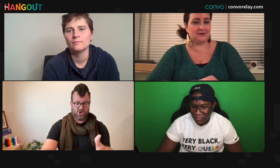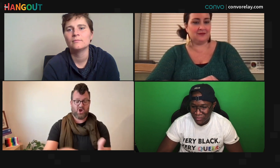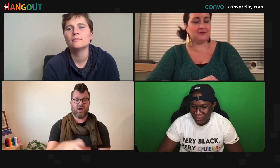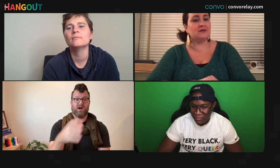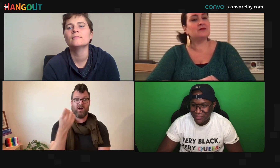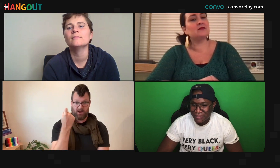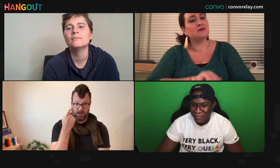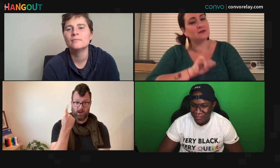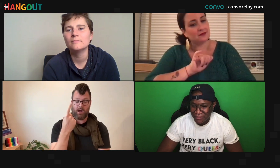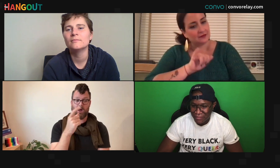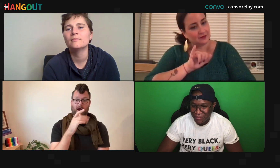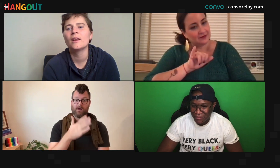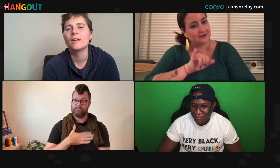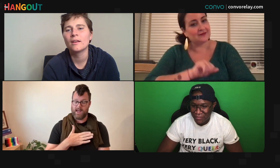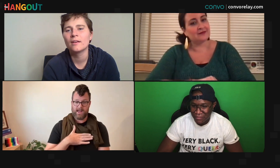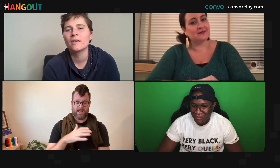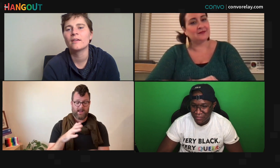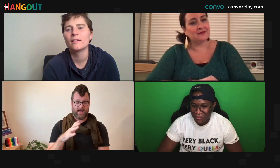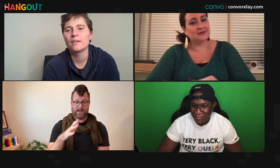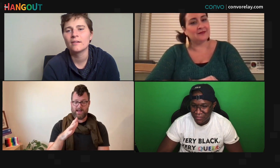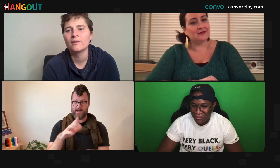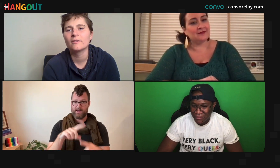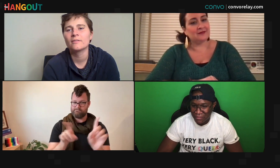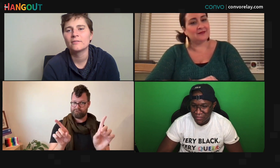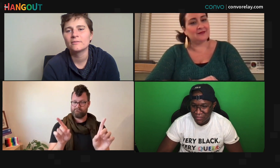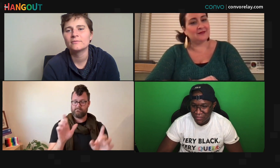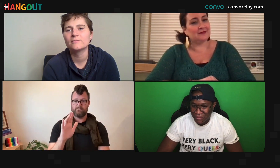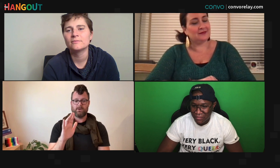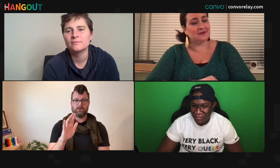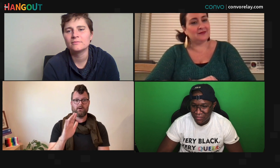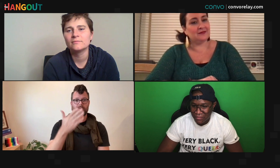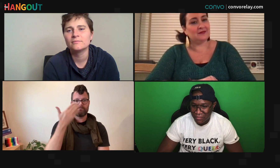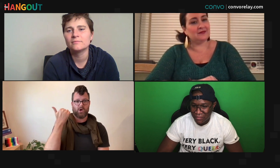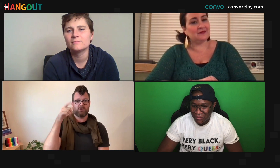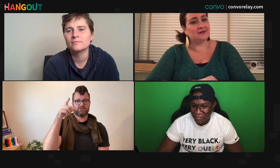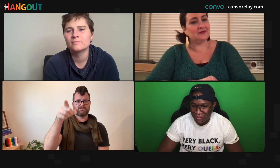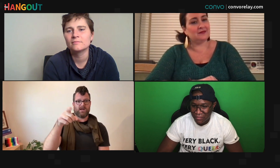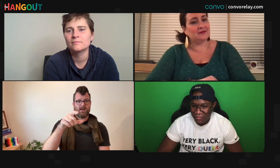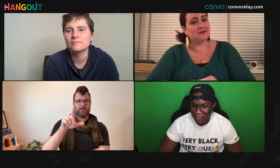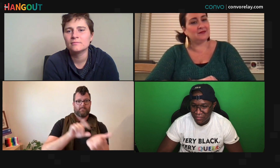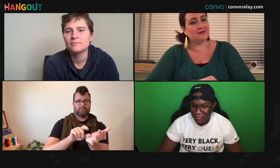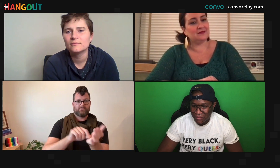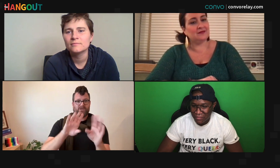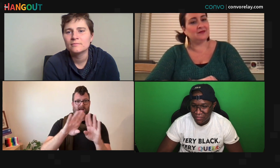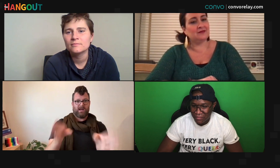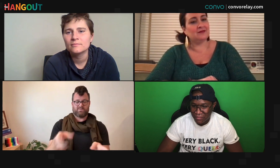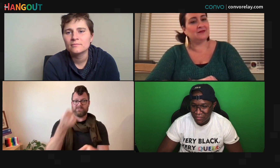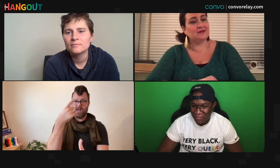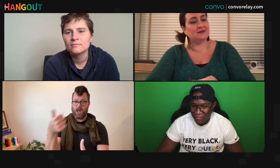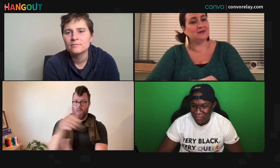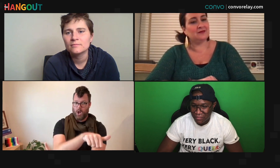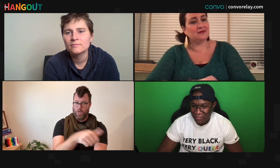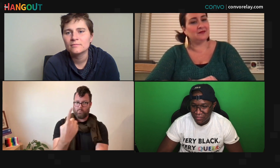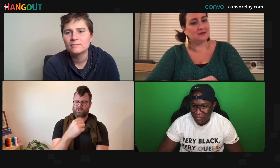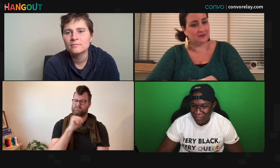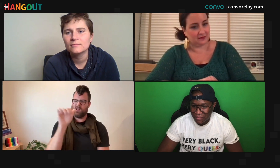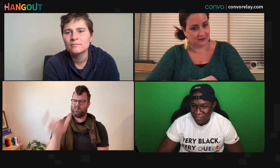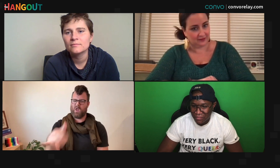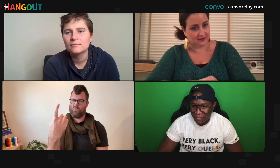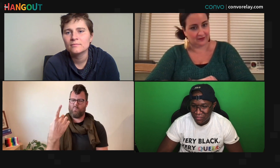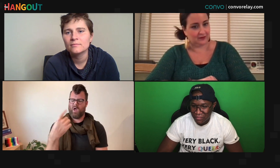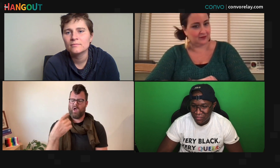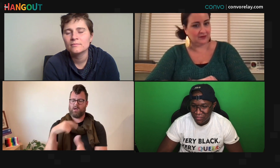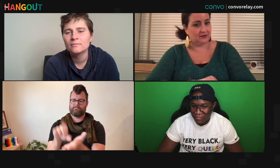hometown for 3 months. And this is where my writing journey began. And my journey was so different because publishing